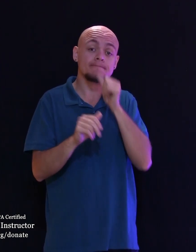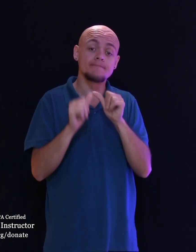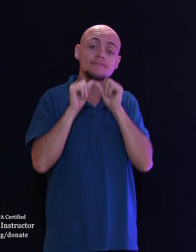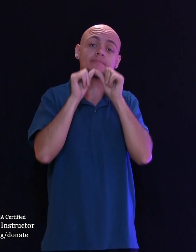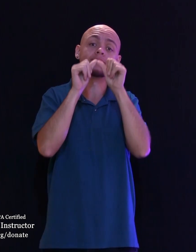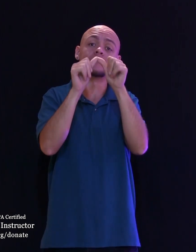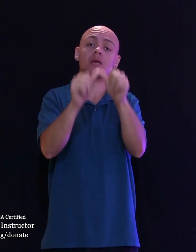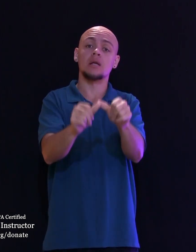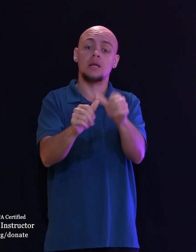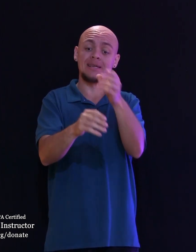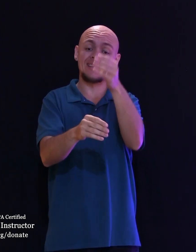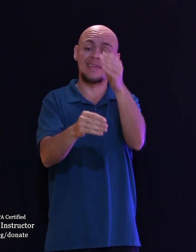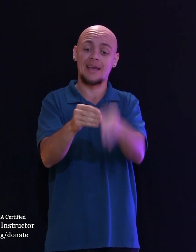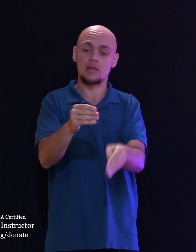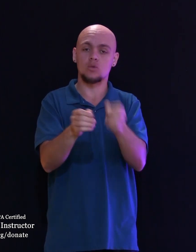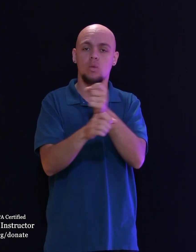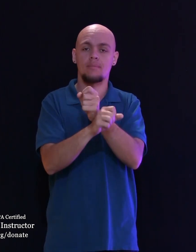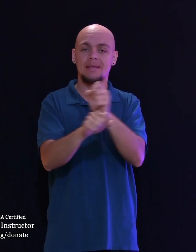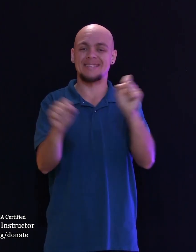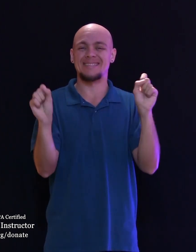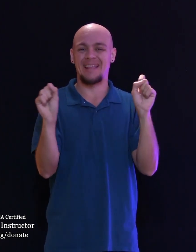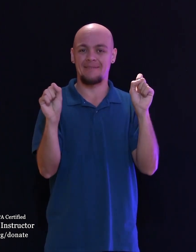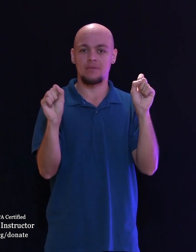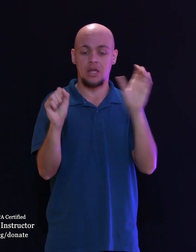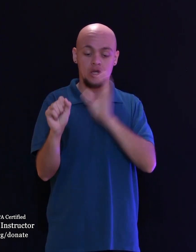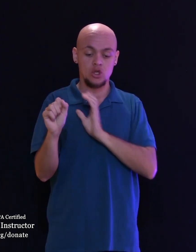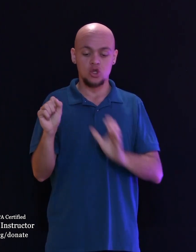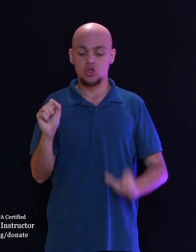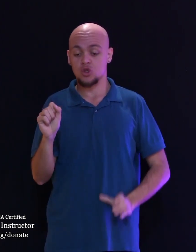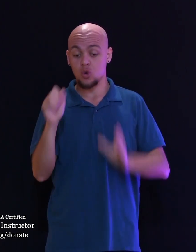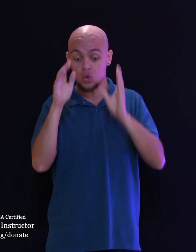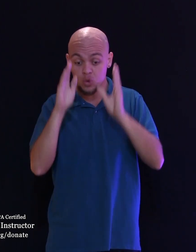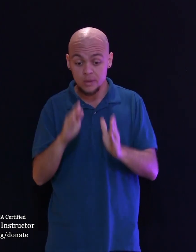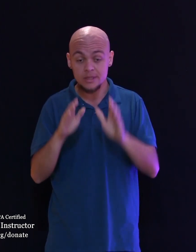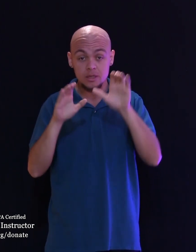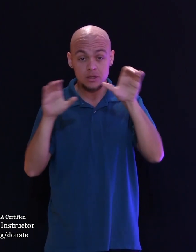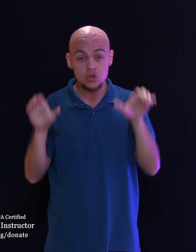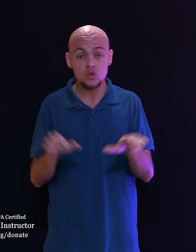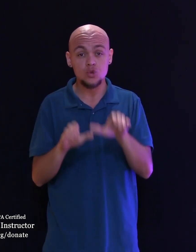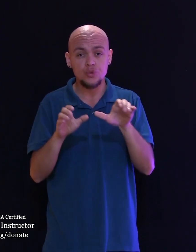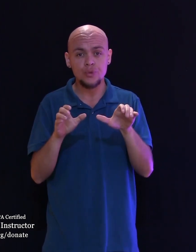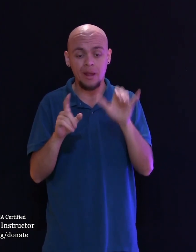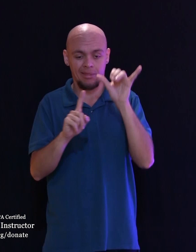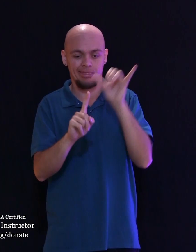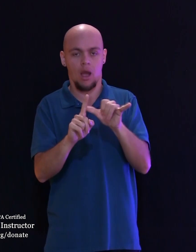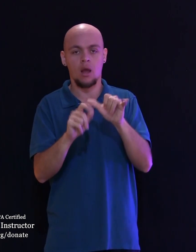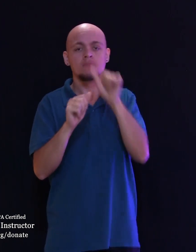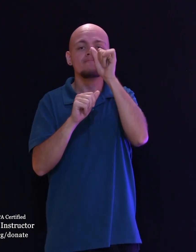endure till the end. We endure to the end.